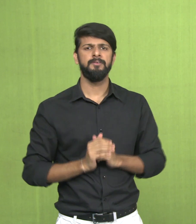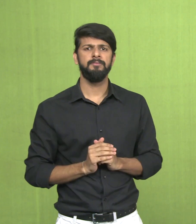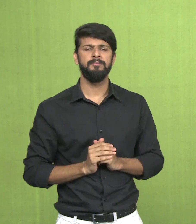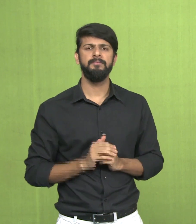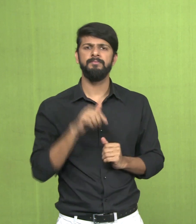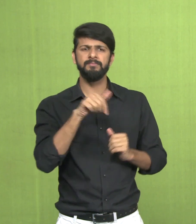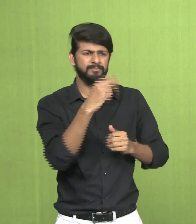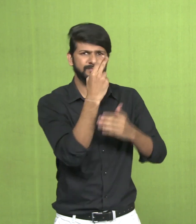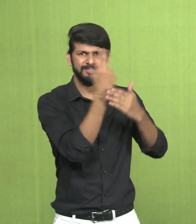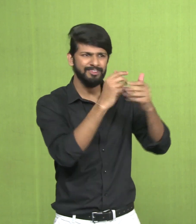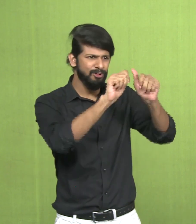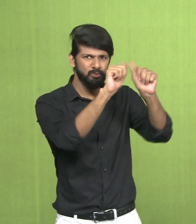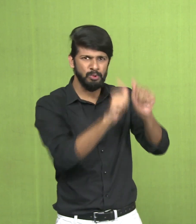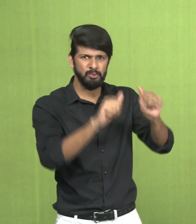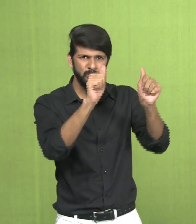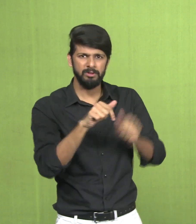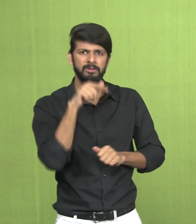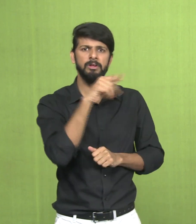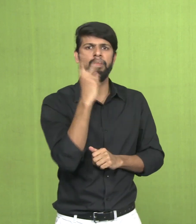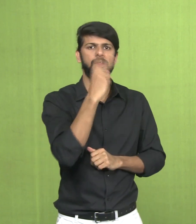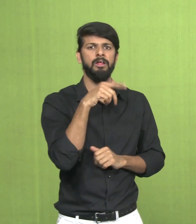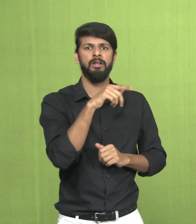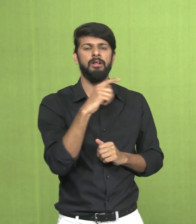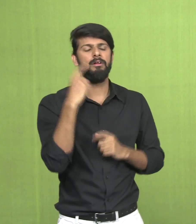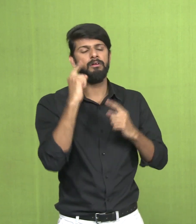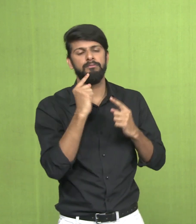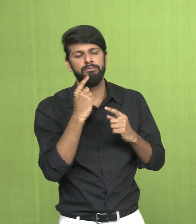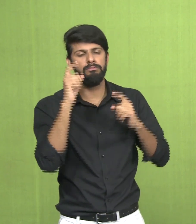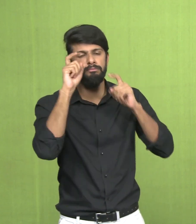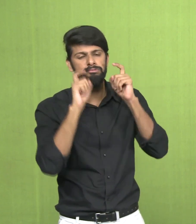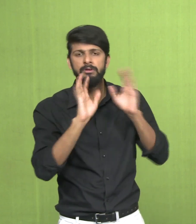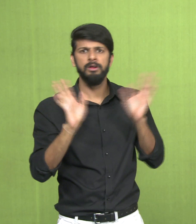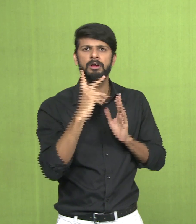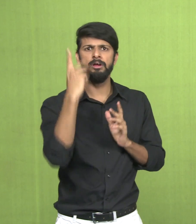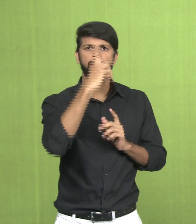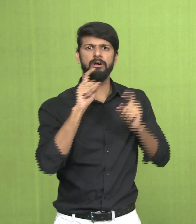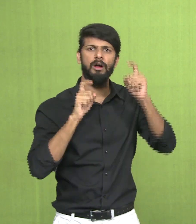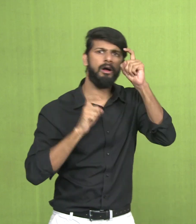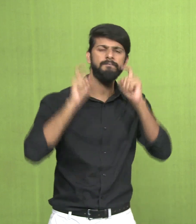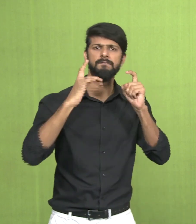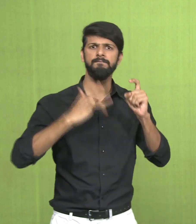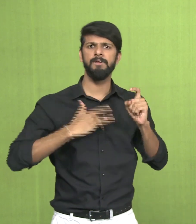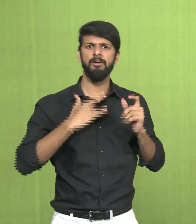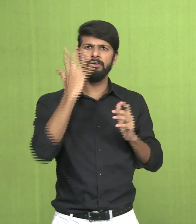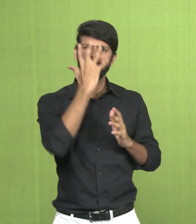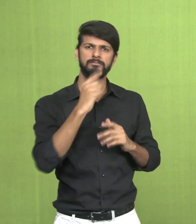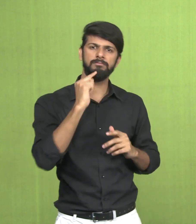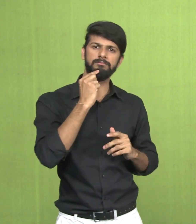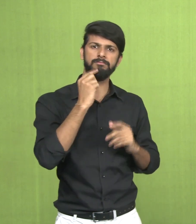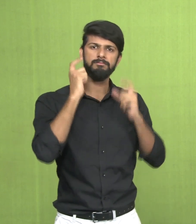in fact really show that the sculptures are really talented and skilled. The figures and figurines